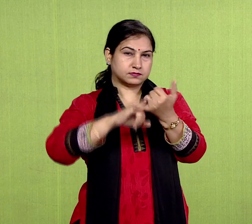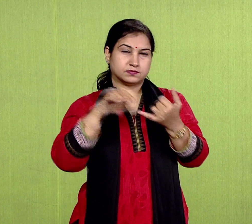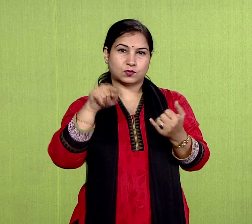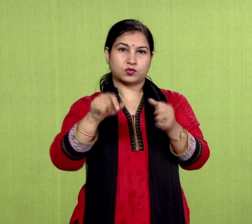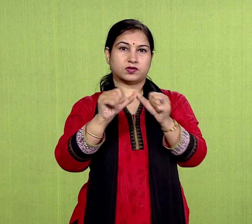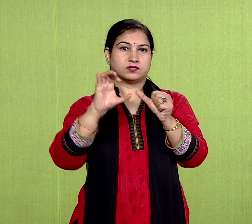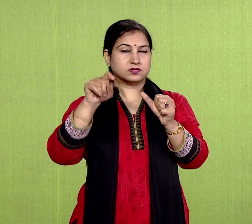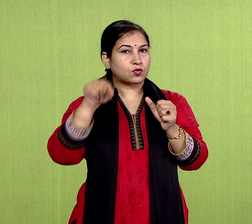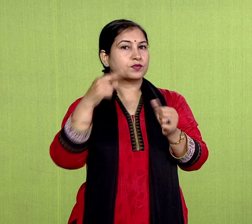signlanguage@nios.ac.in.